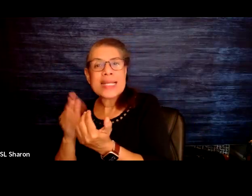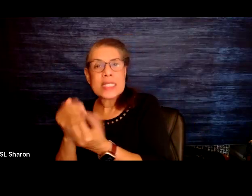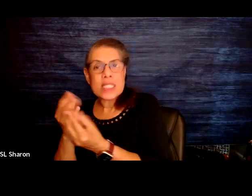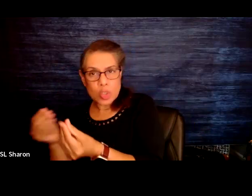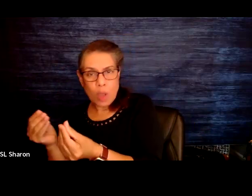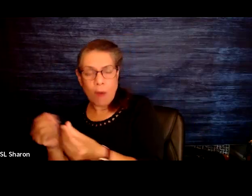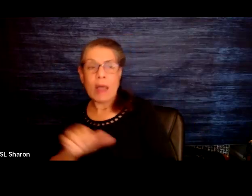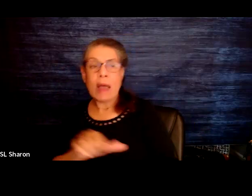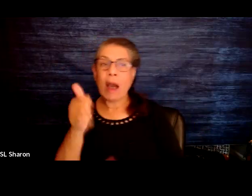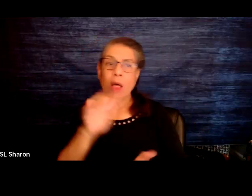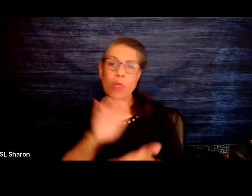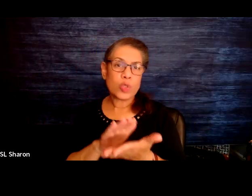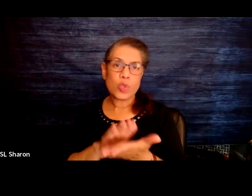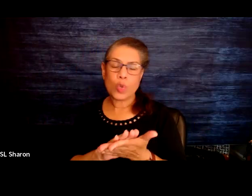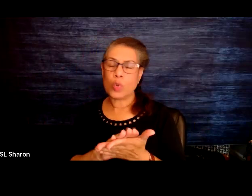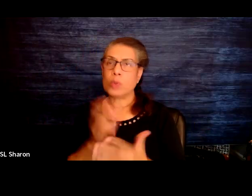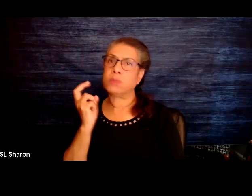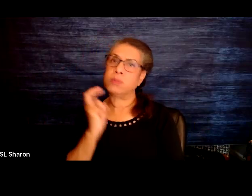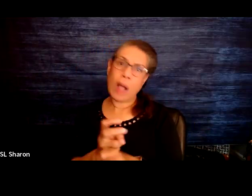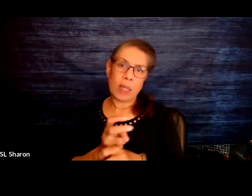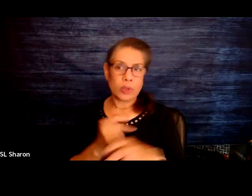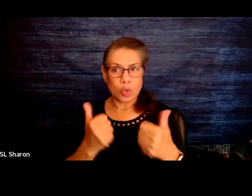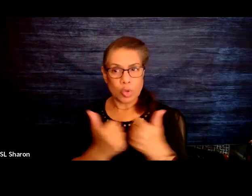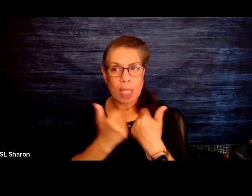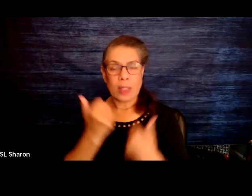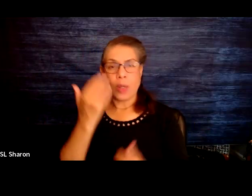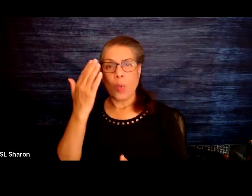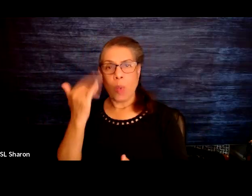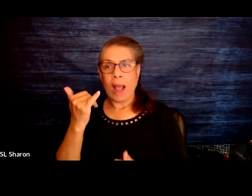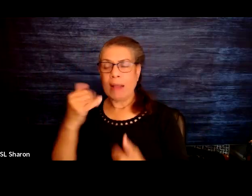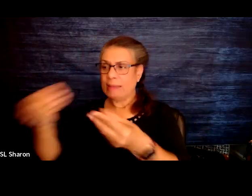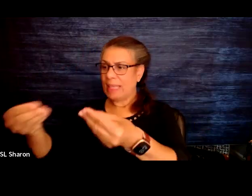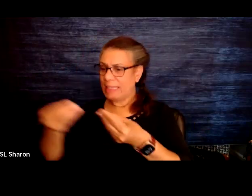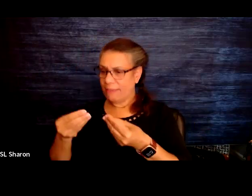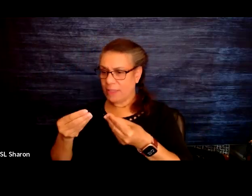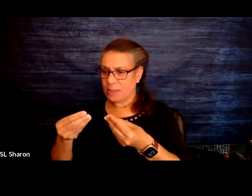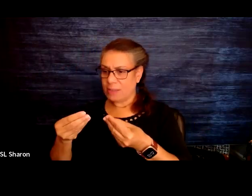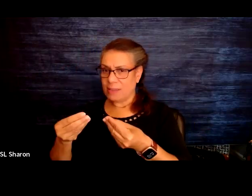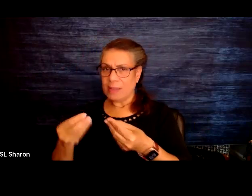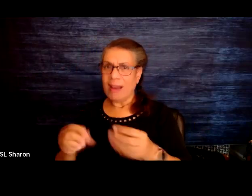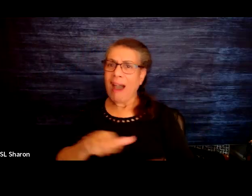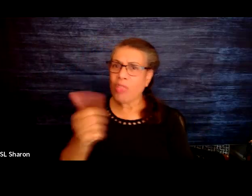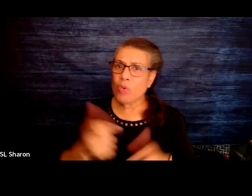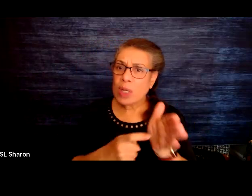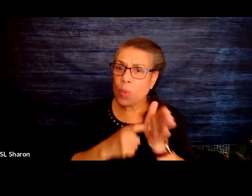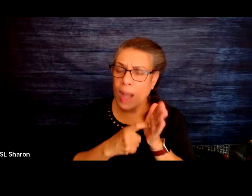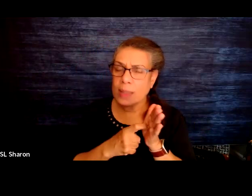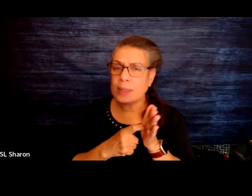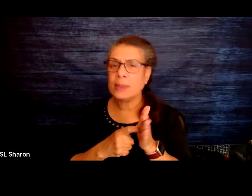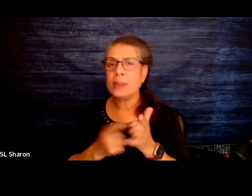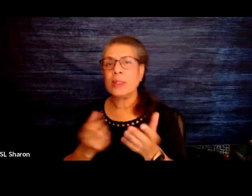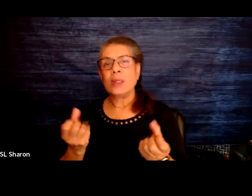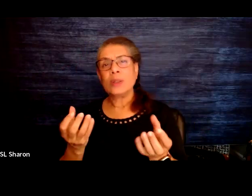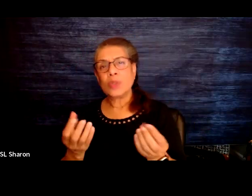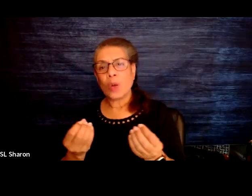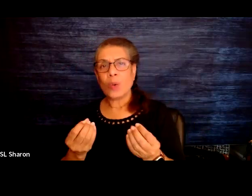other schools more challenging because we're presented with a lot of other requirements. And so I want to layer the